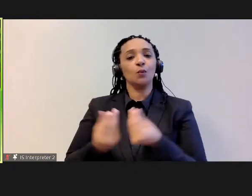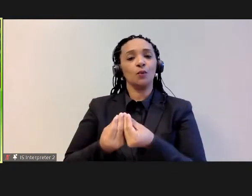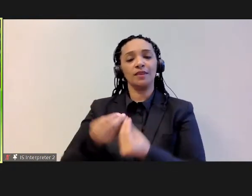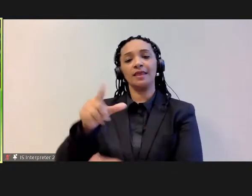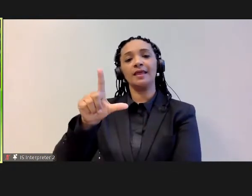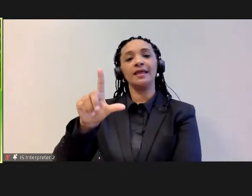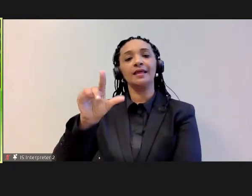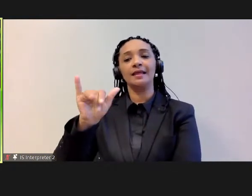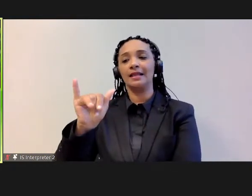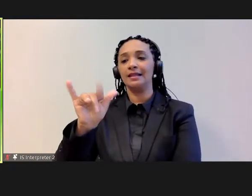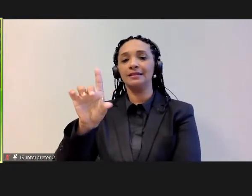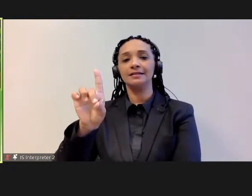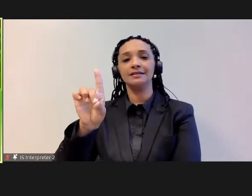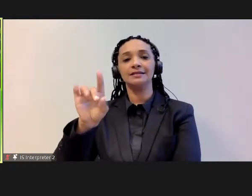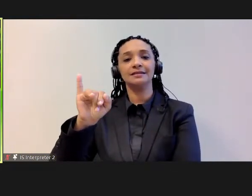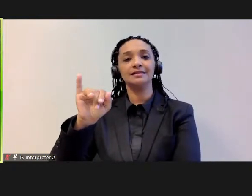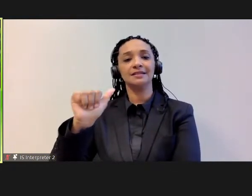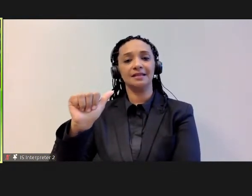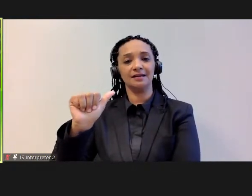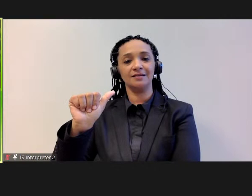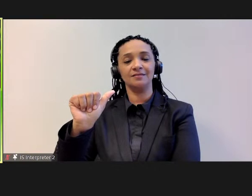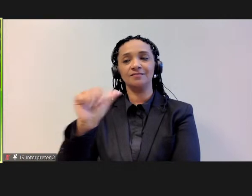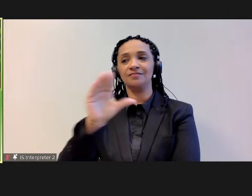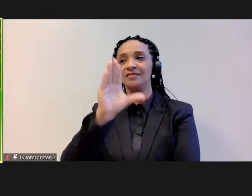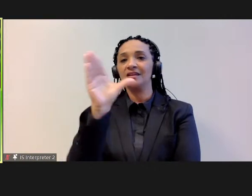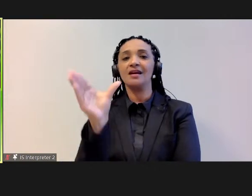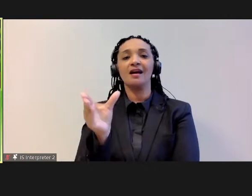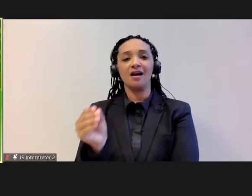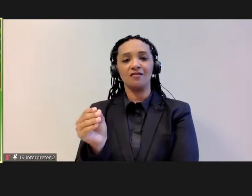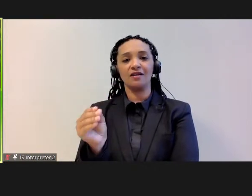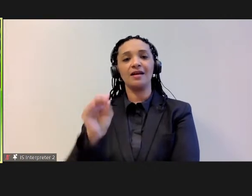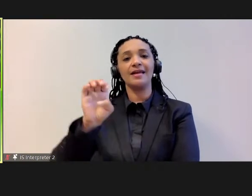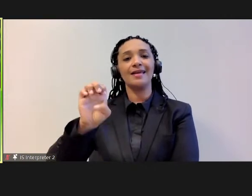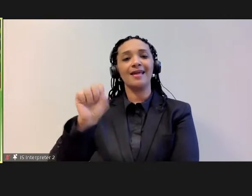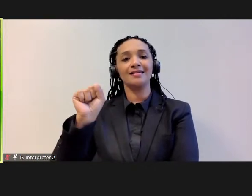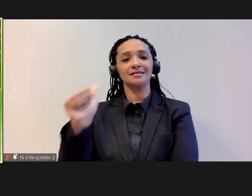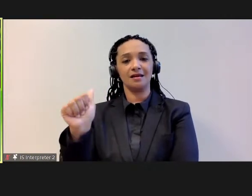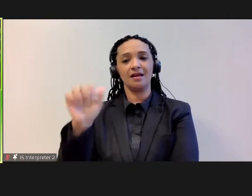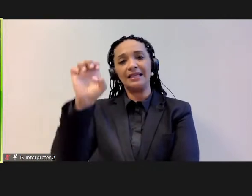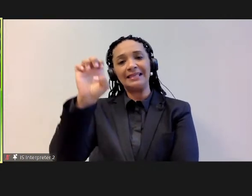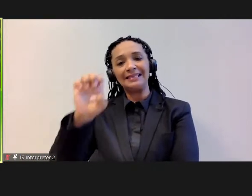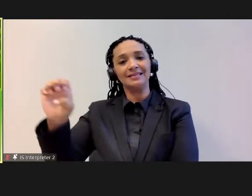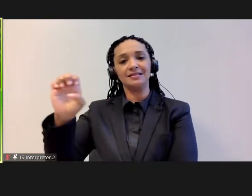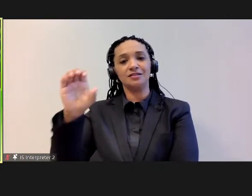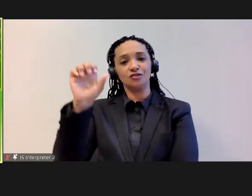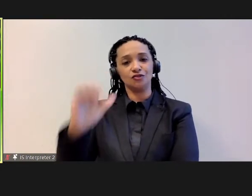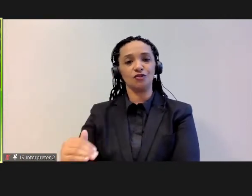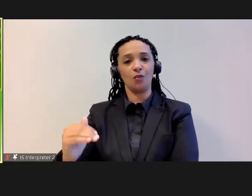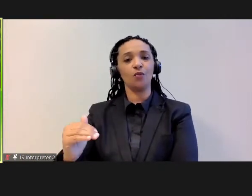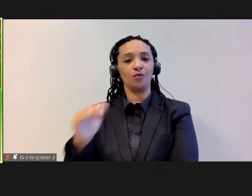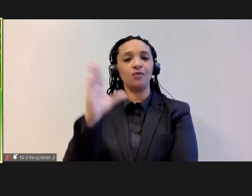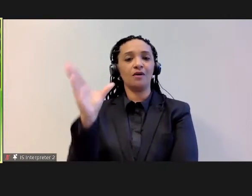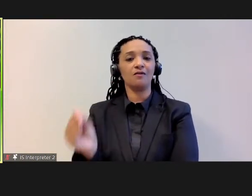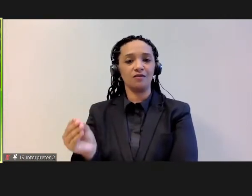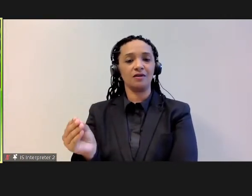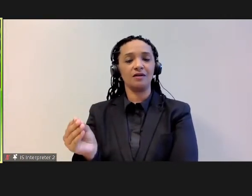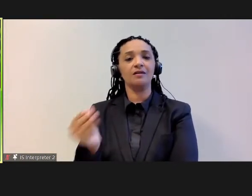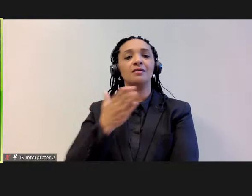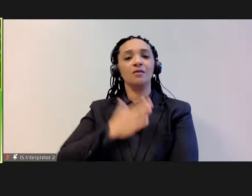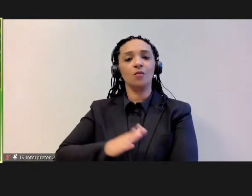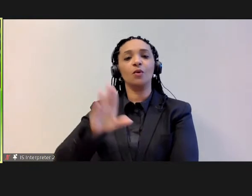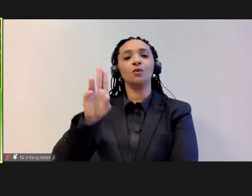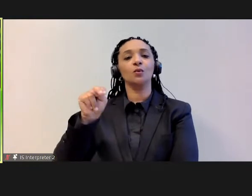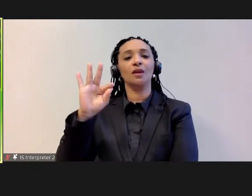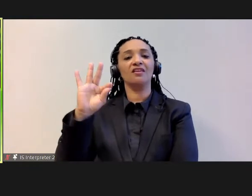the regional director for Eastern and Southern Africa for the United Nations Fund for Population